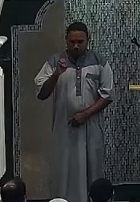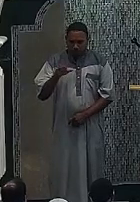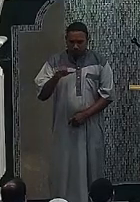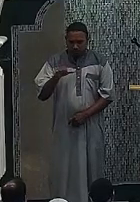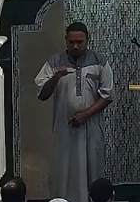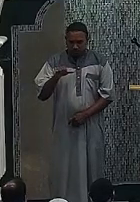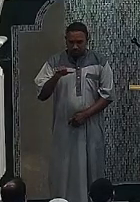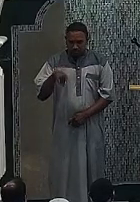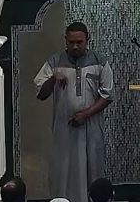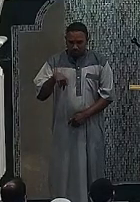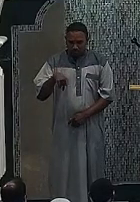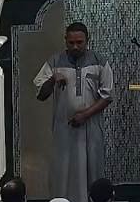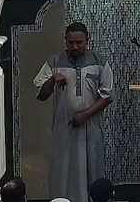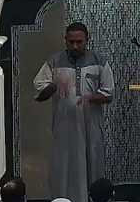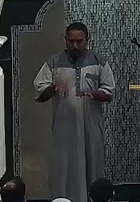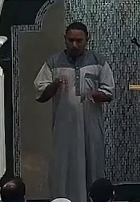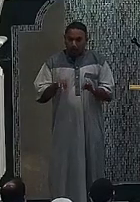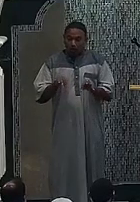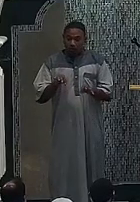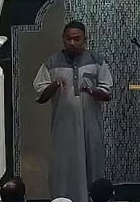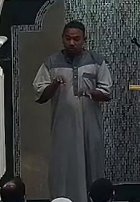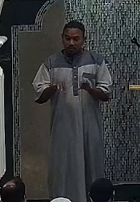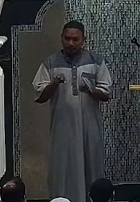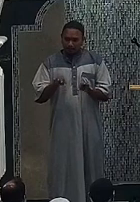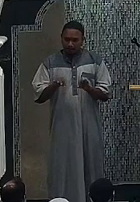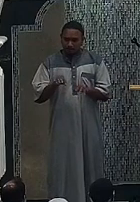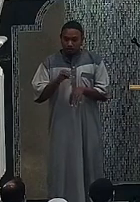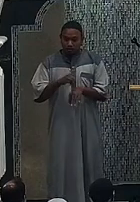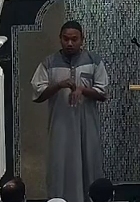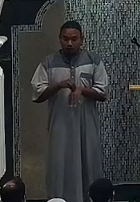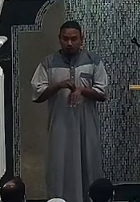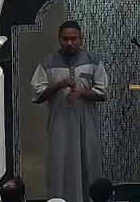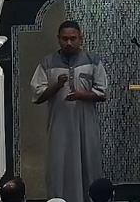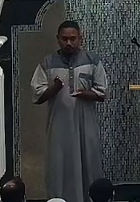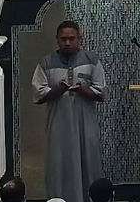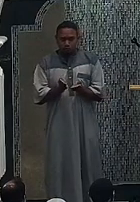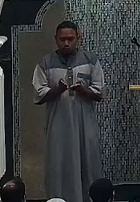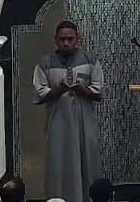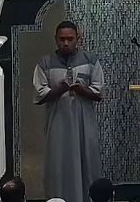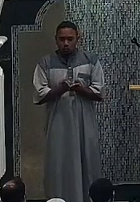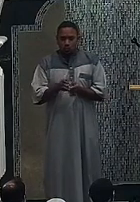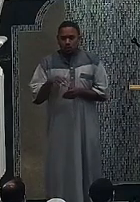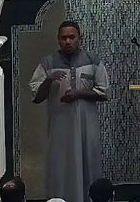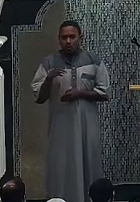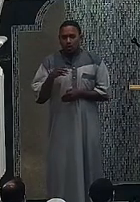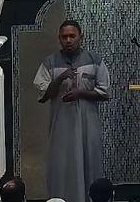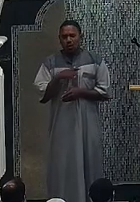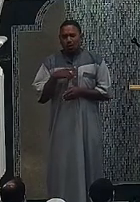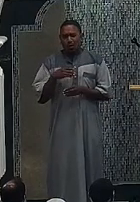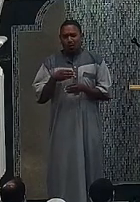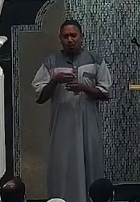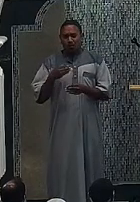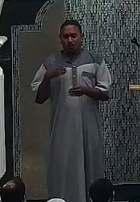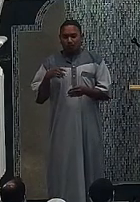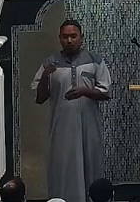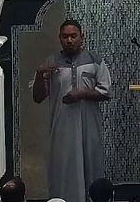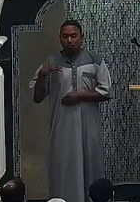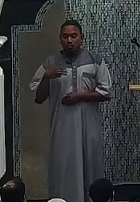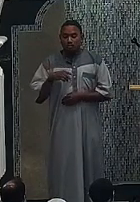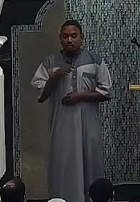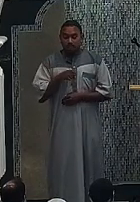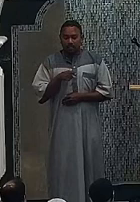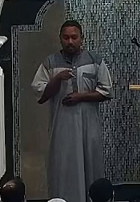verbal or oral English or Afrikaans. So if you can't hear the